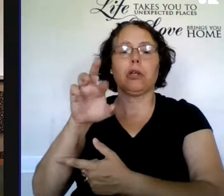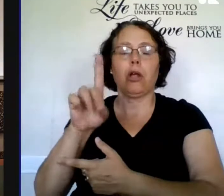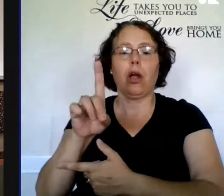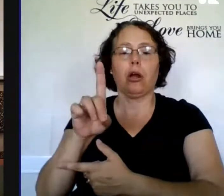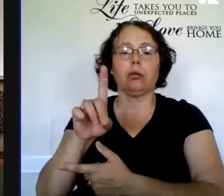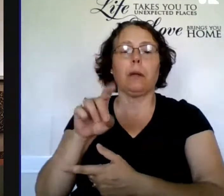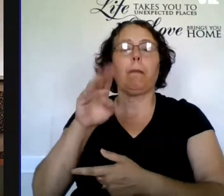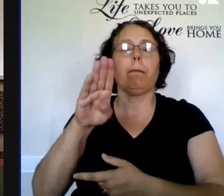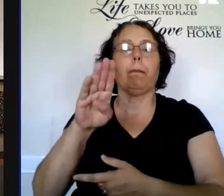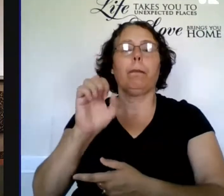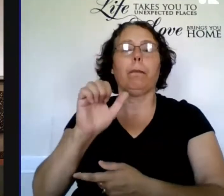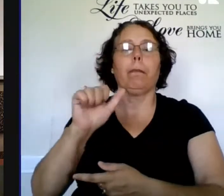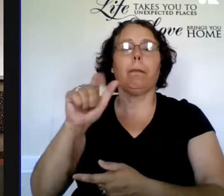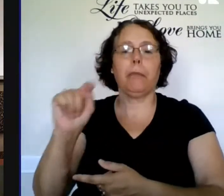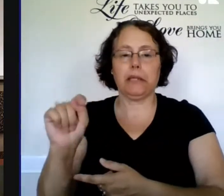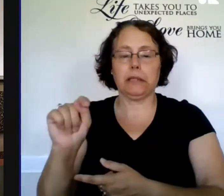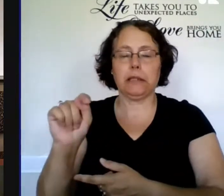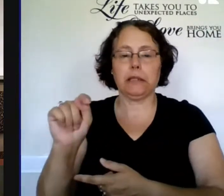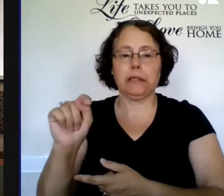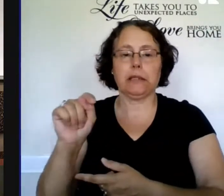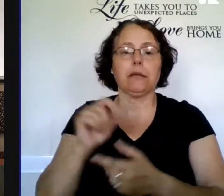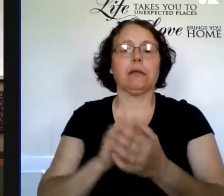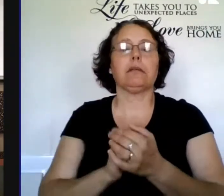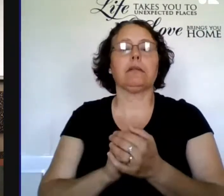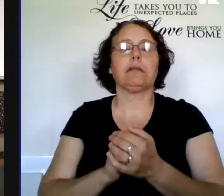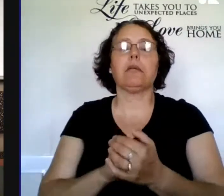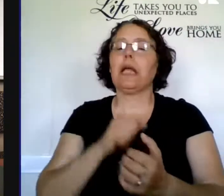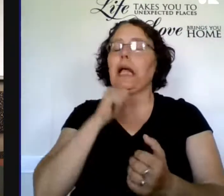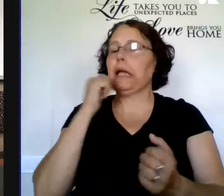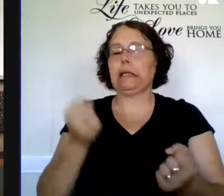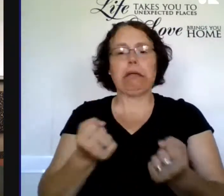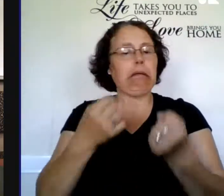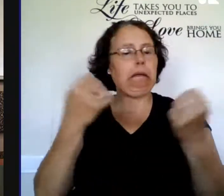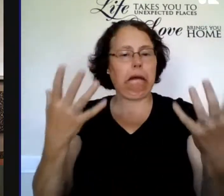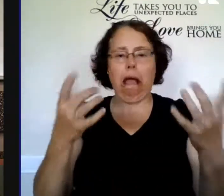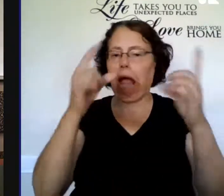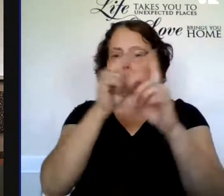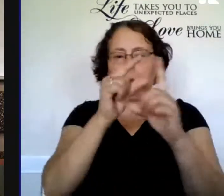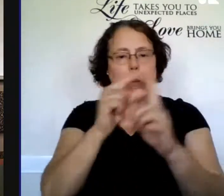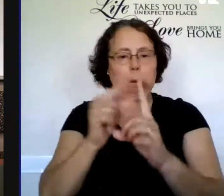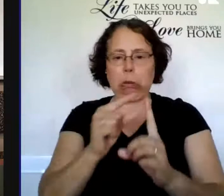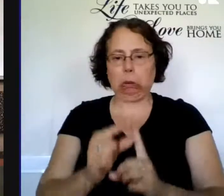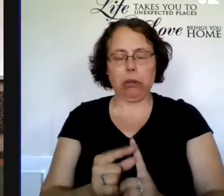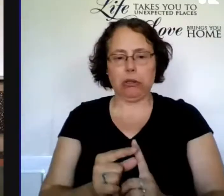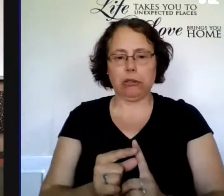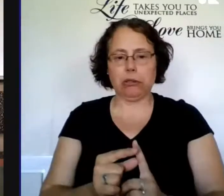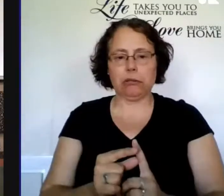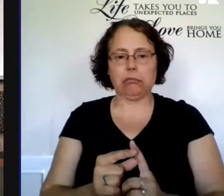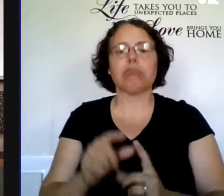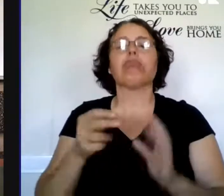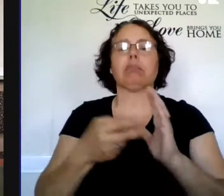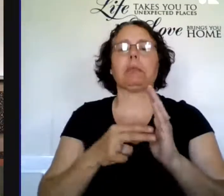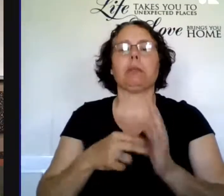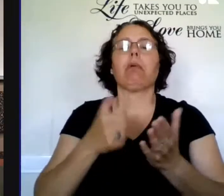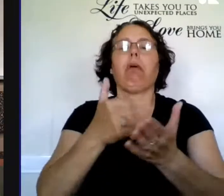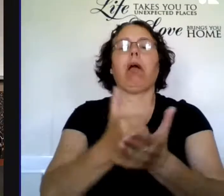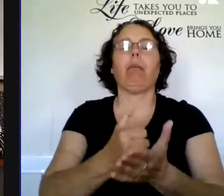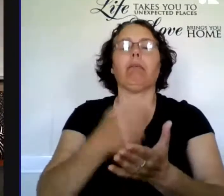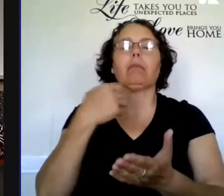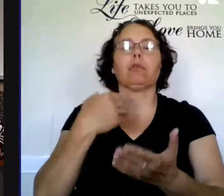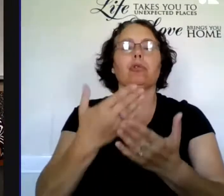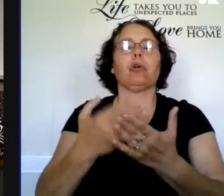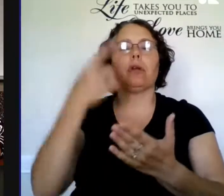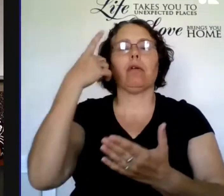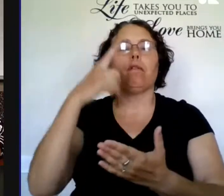can see that there aren't too many words on a page, which makes it a great book for toddlers. And the